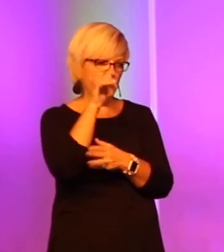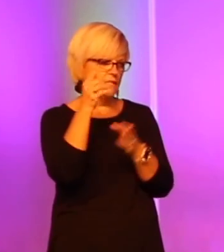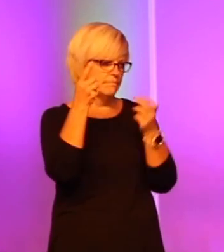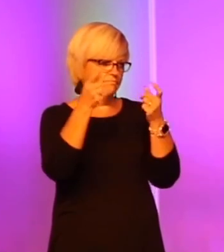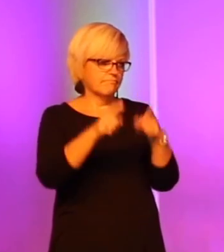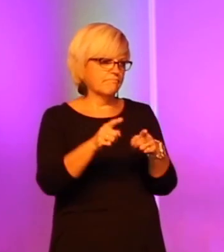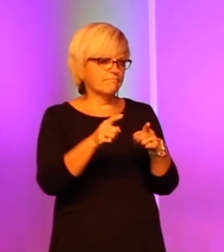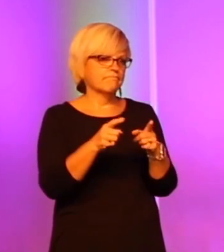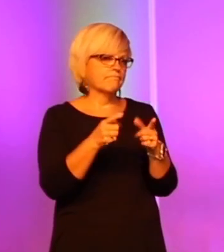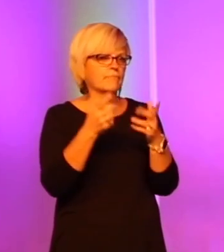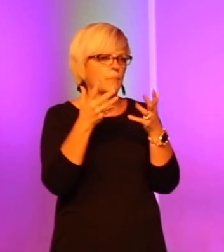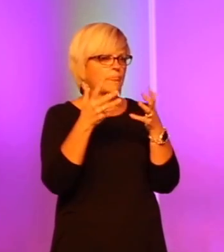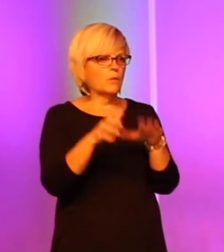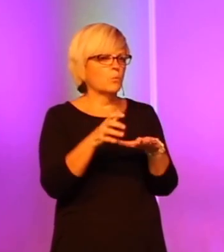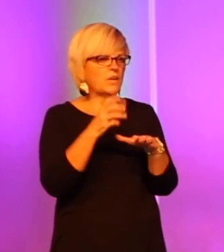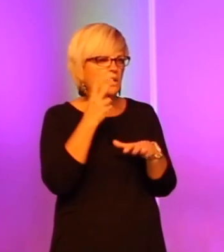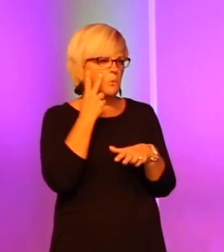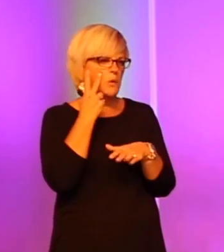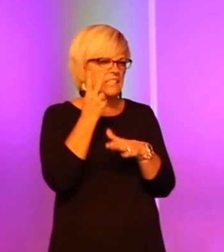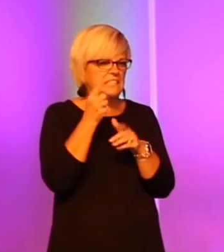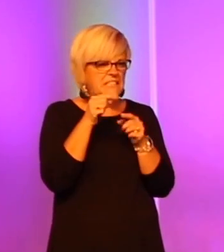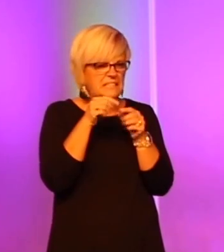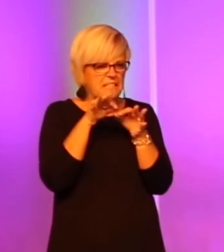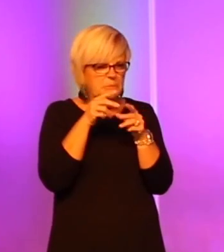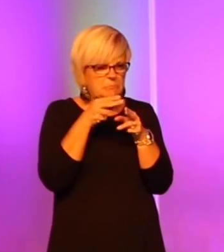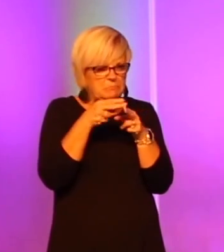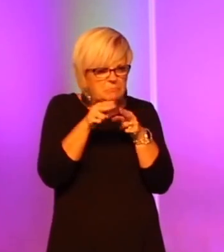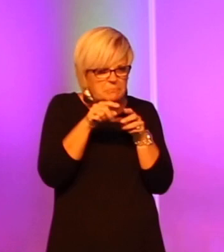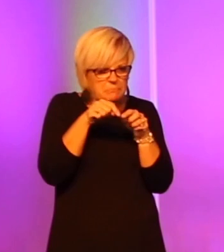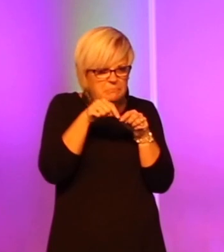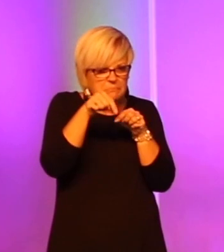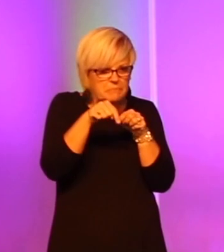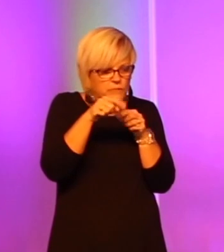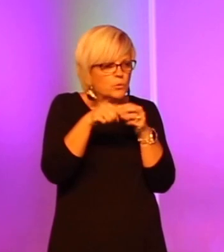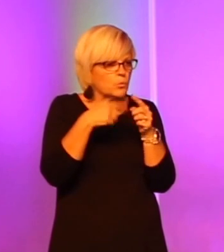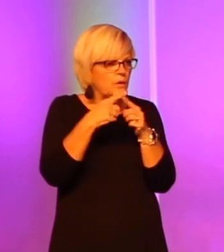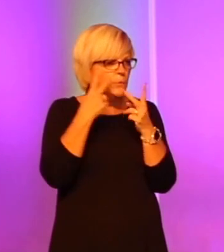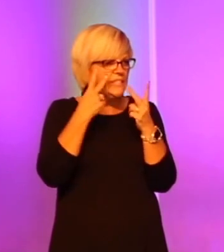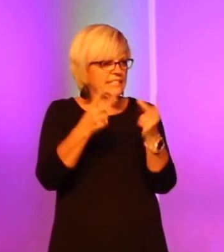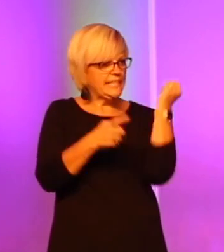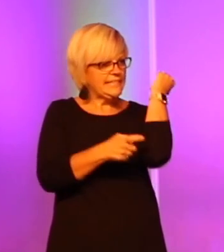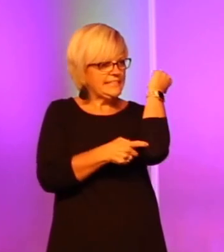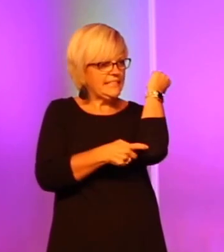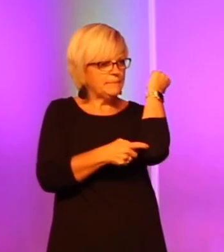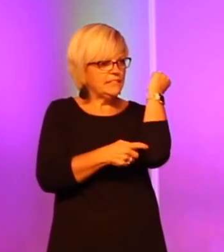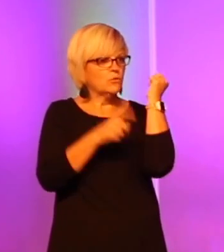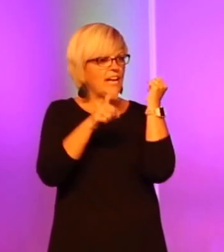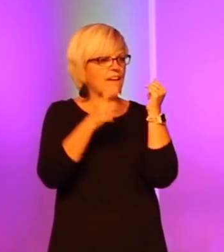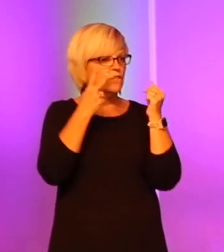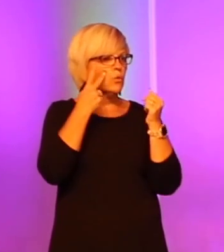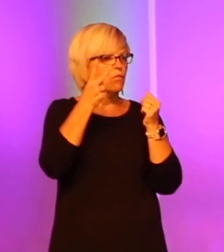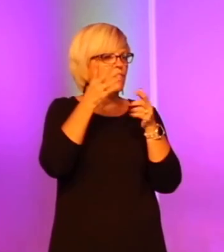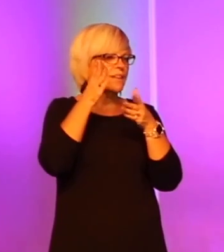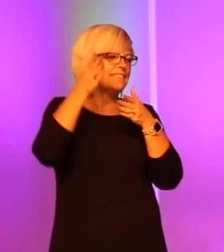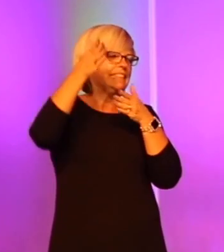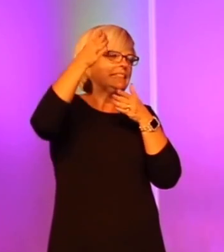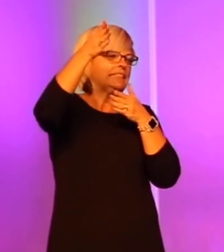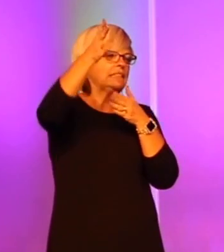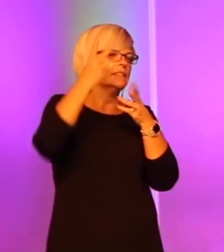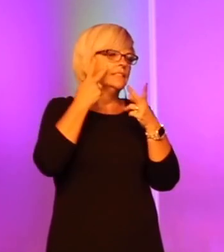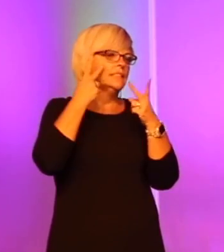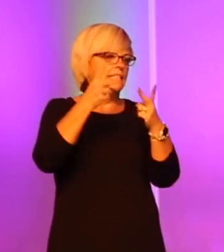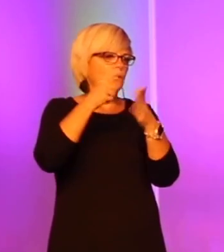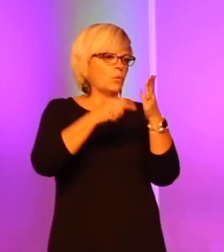don't want to be short-sighted in decision making when it comes to temptation, because we're just going to see what's right there and not look further into the